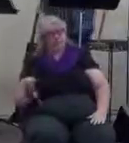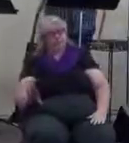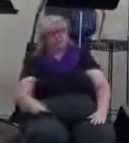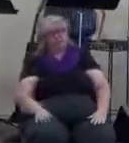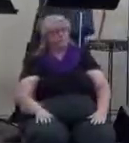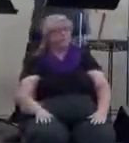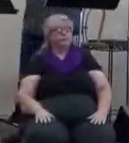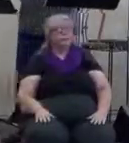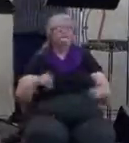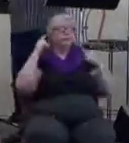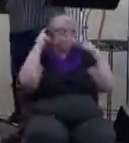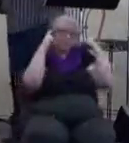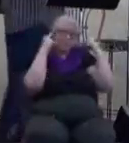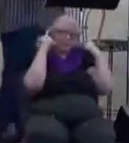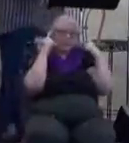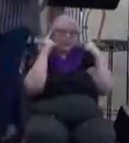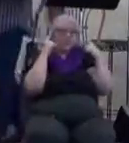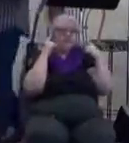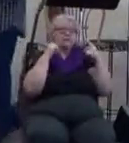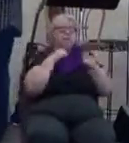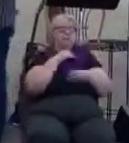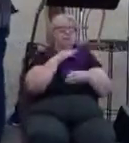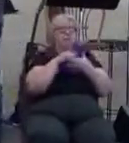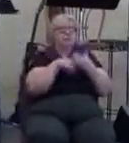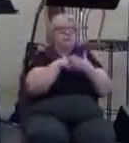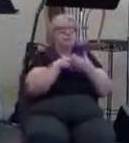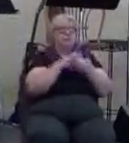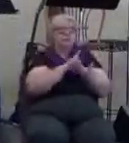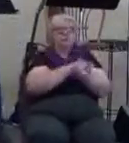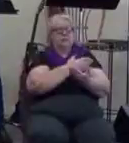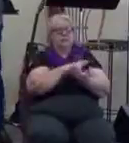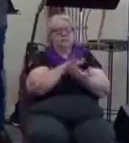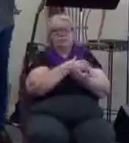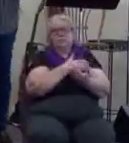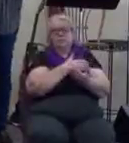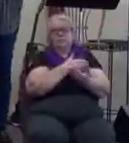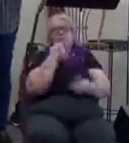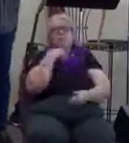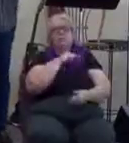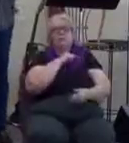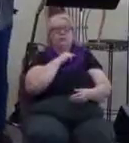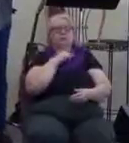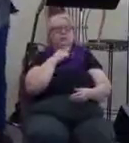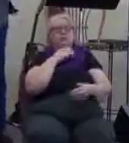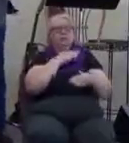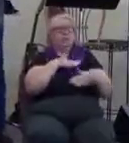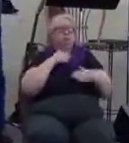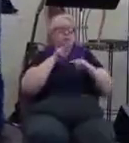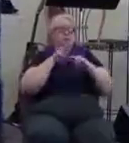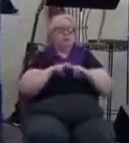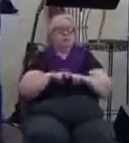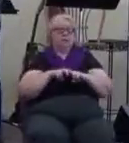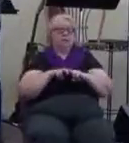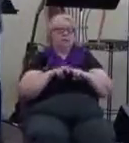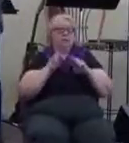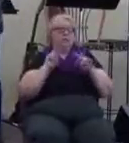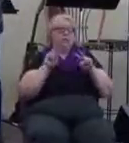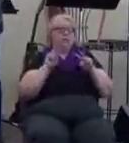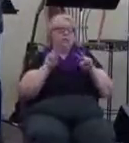I think about all the singers. Karen and I really enjoy sitting down at night and watching America's